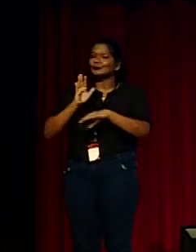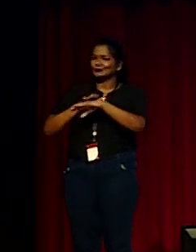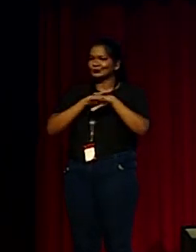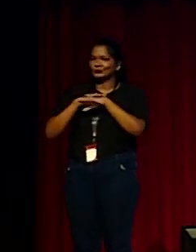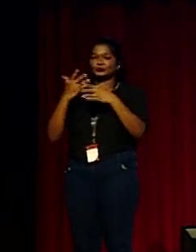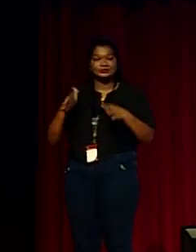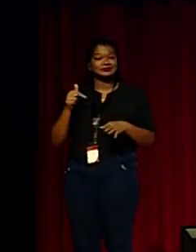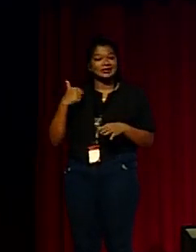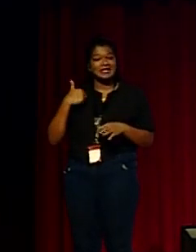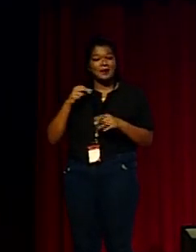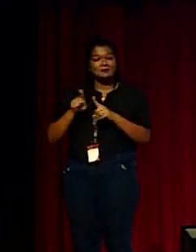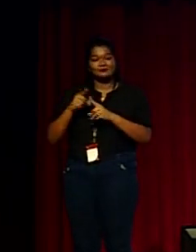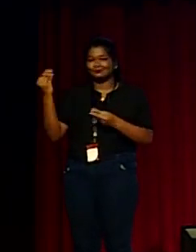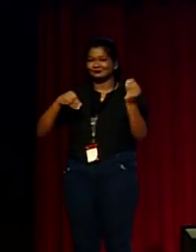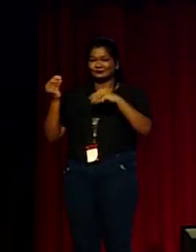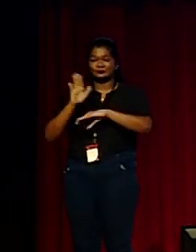experiment. This